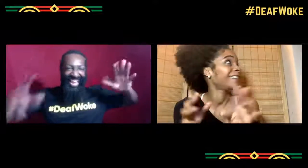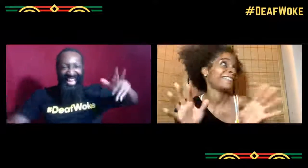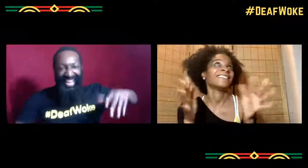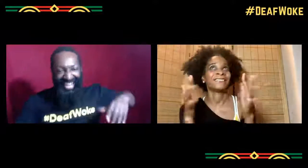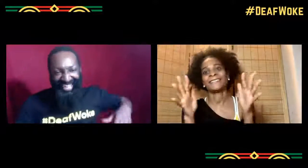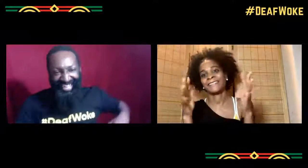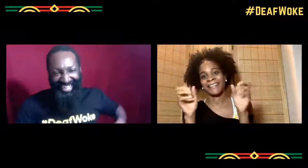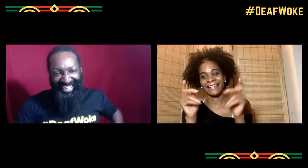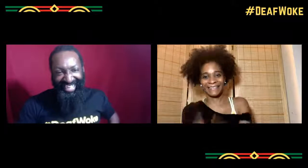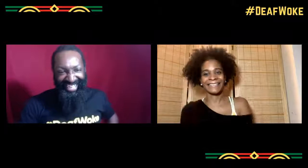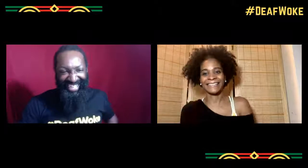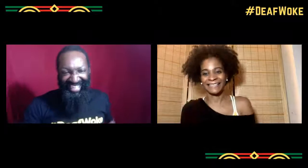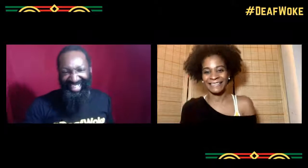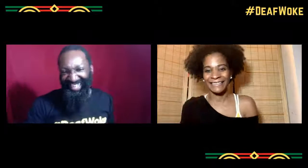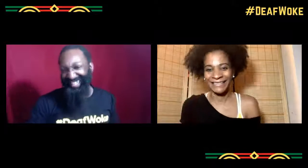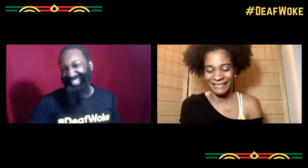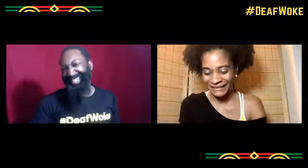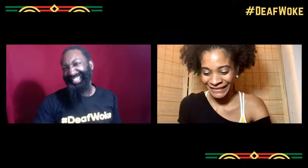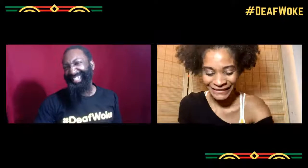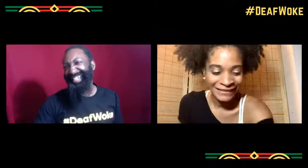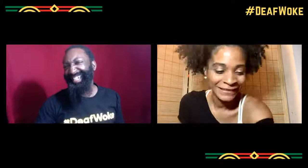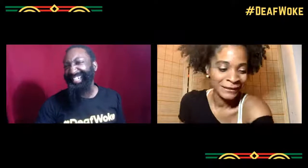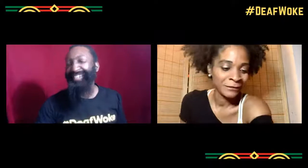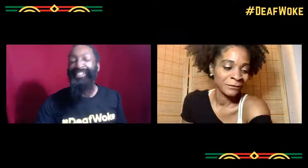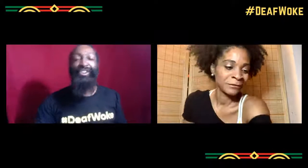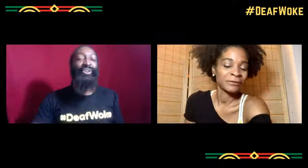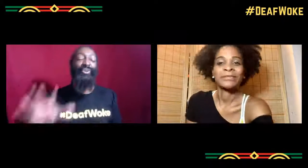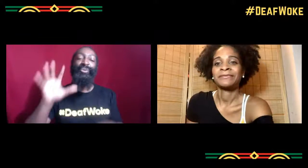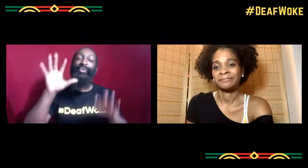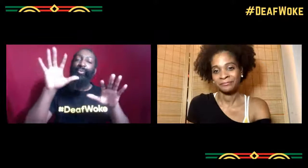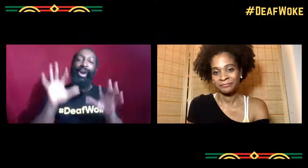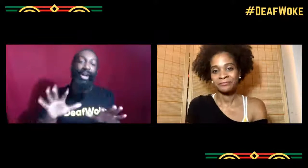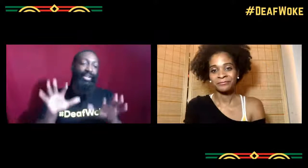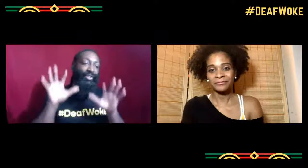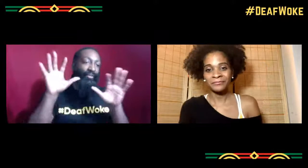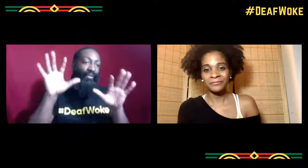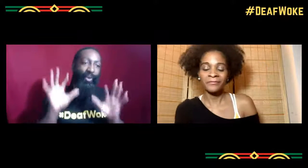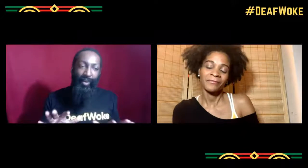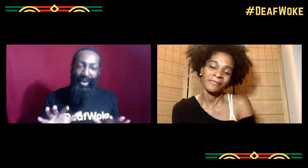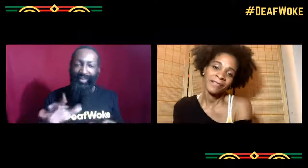You did it! Yeah! I guess.